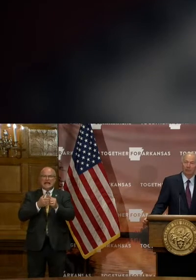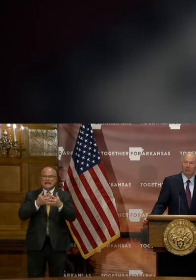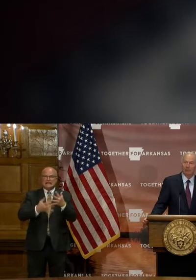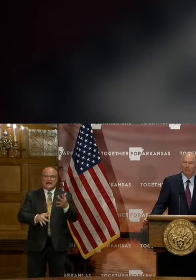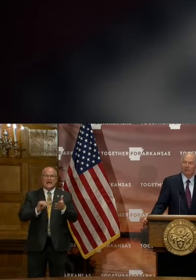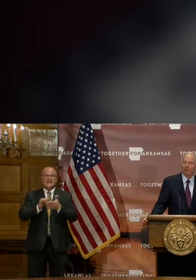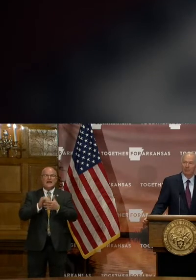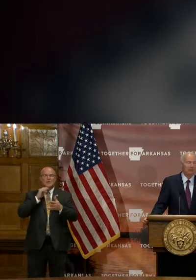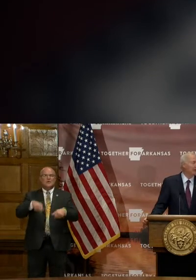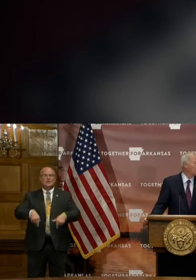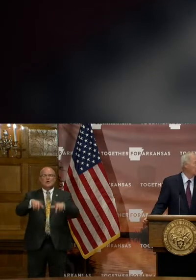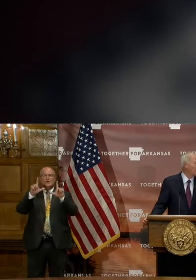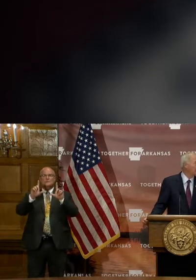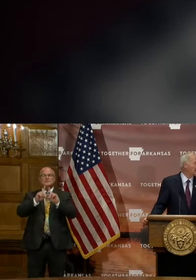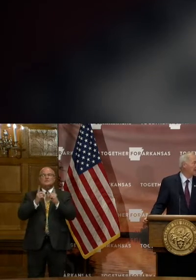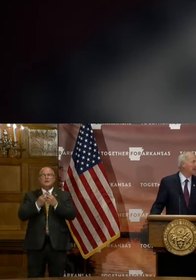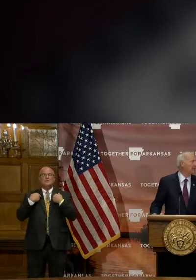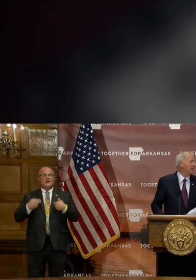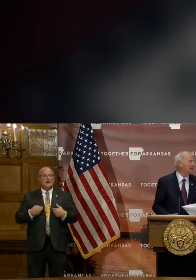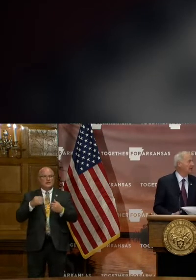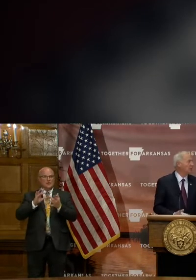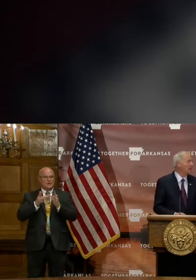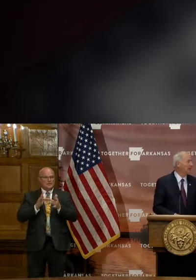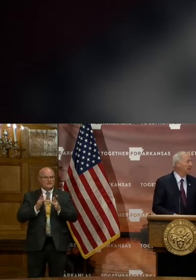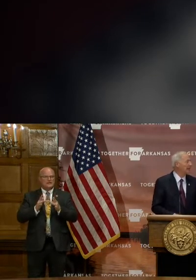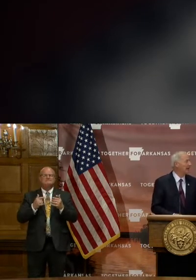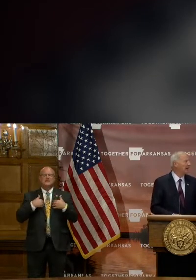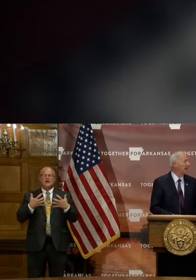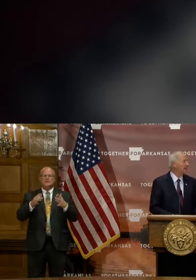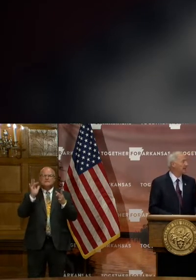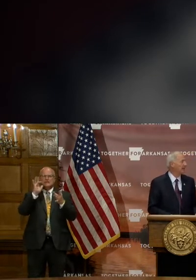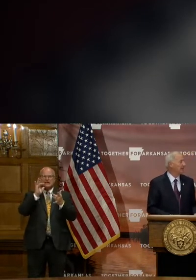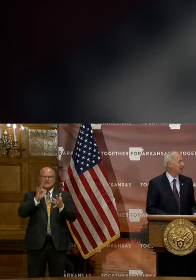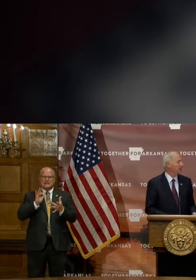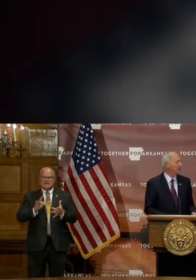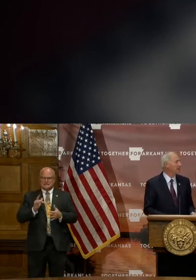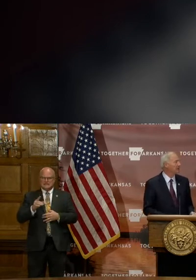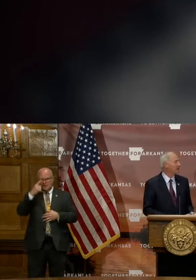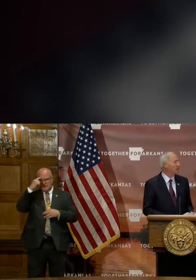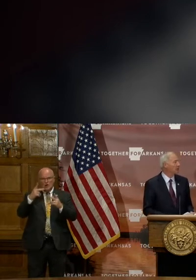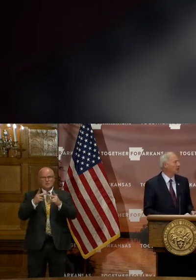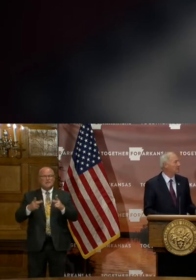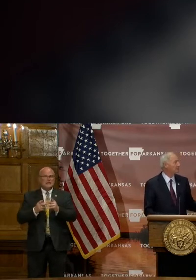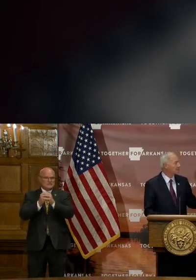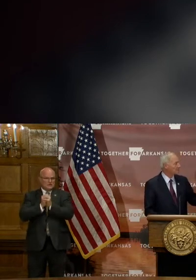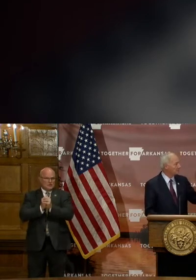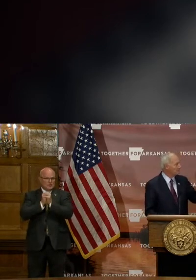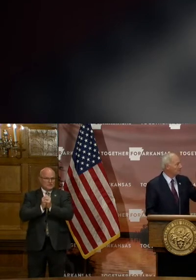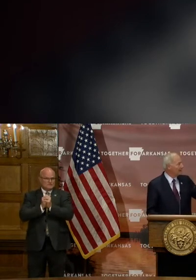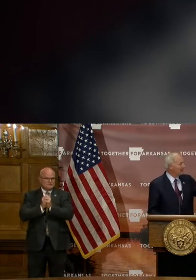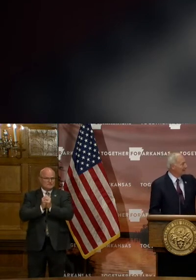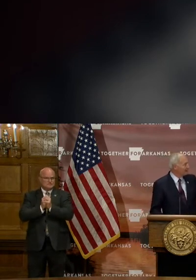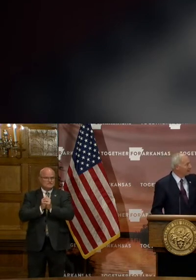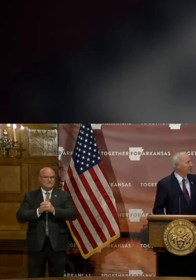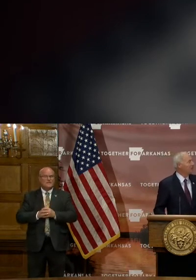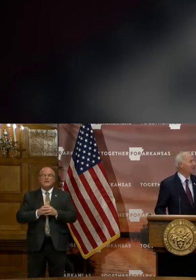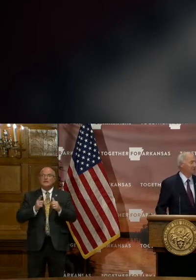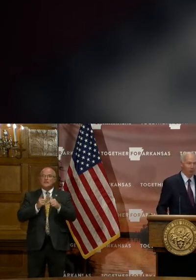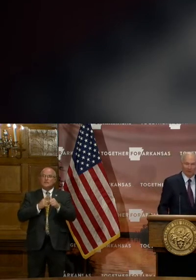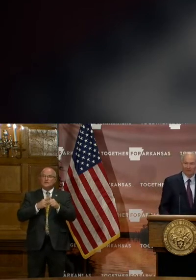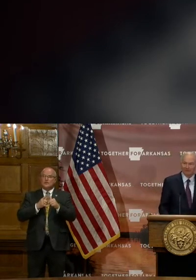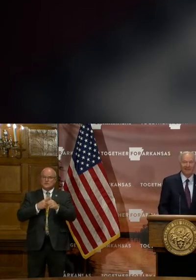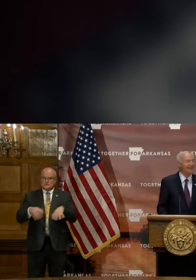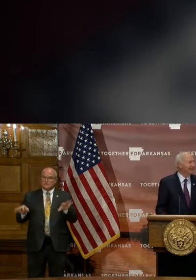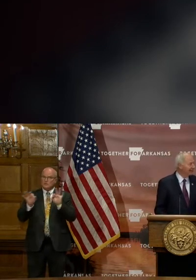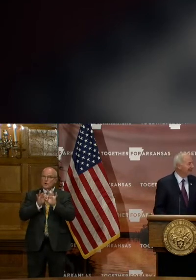guidelines that will go up on the Department of Health website, and just want to hit the highlights of it for places of worship. The first one